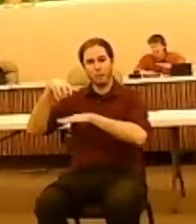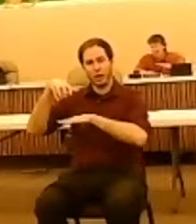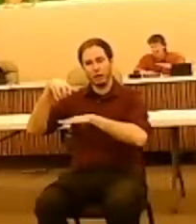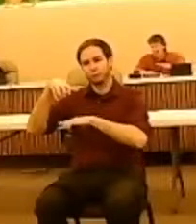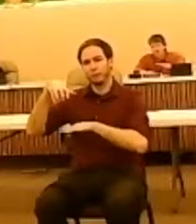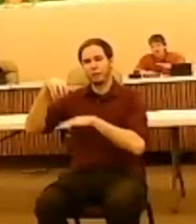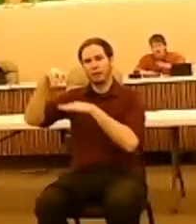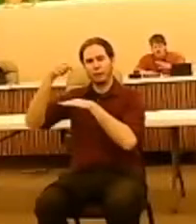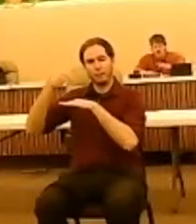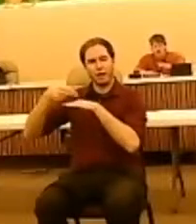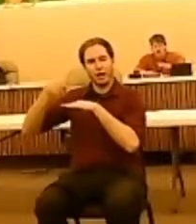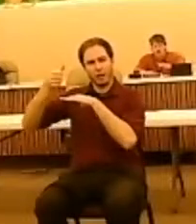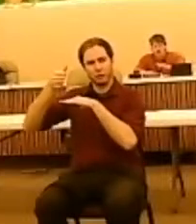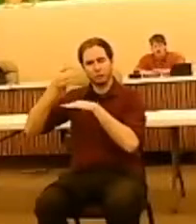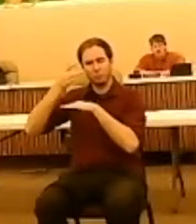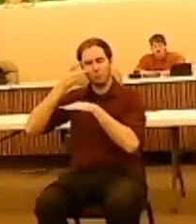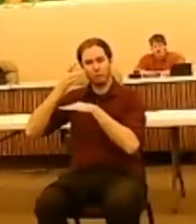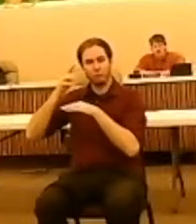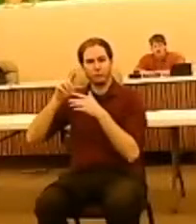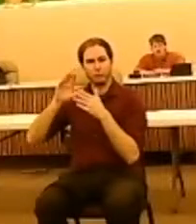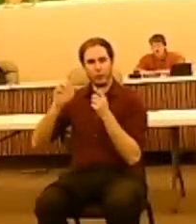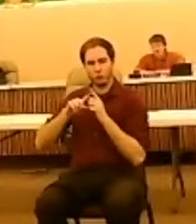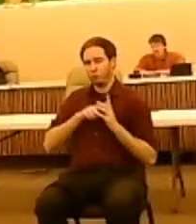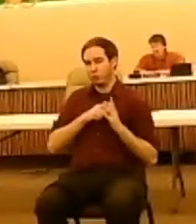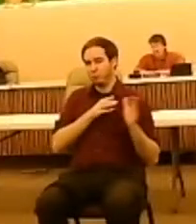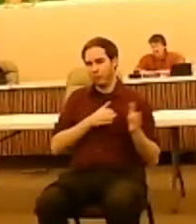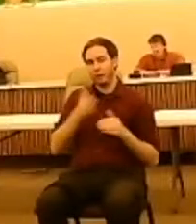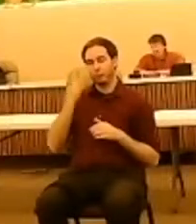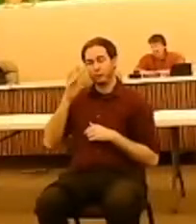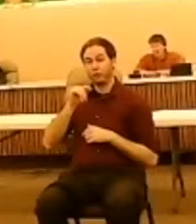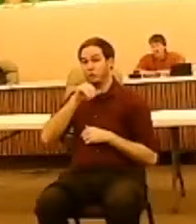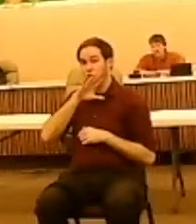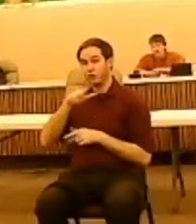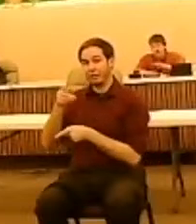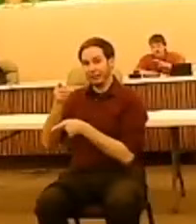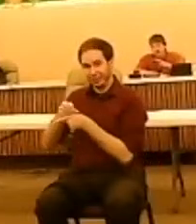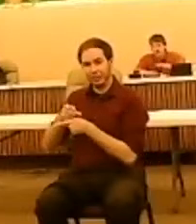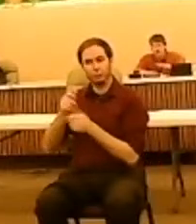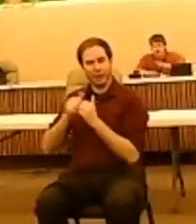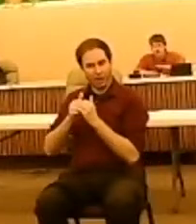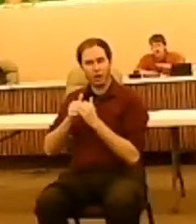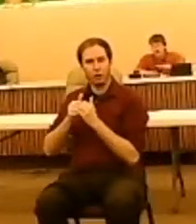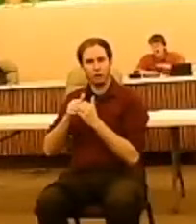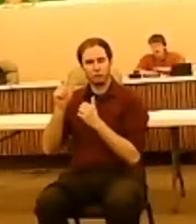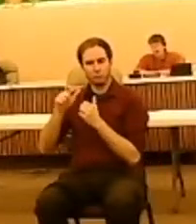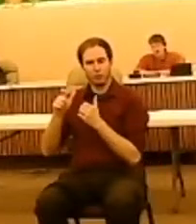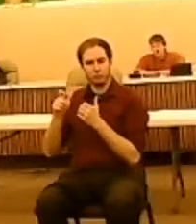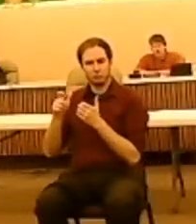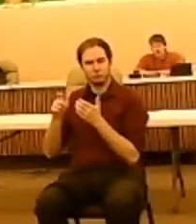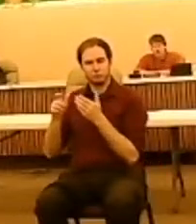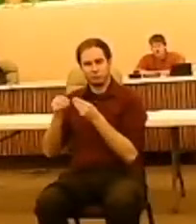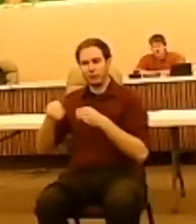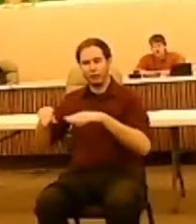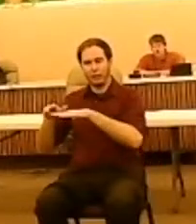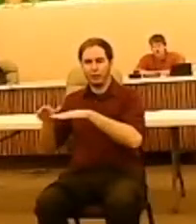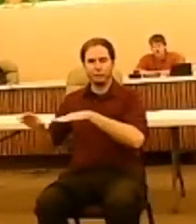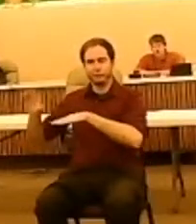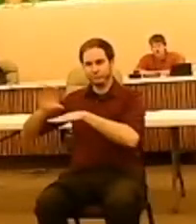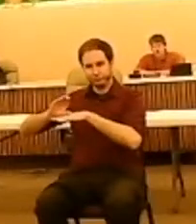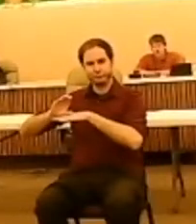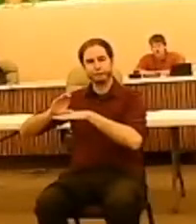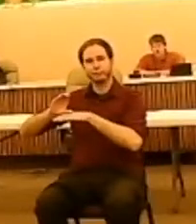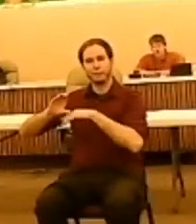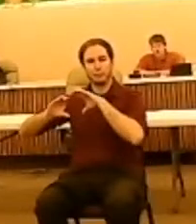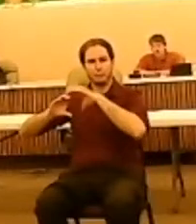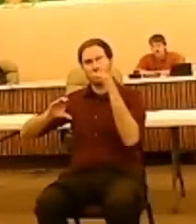was on the original plans, because to do at the low elevation that they were talking on the original